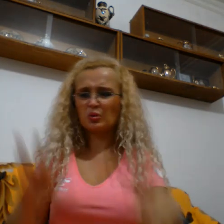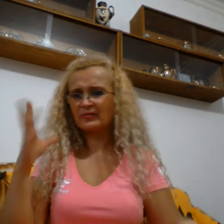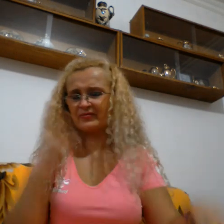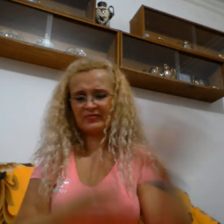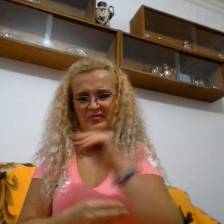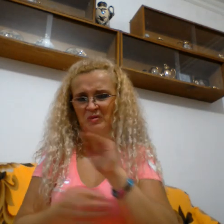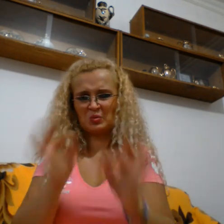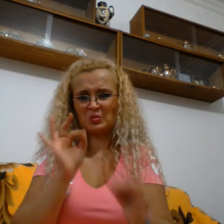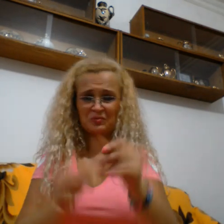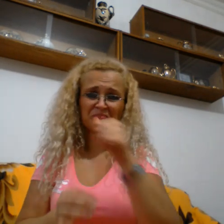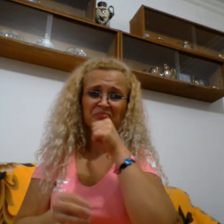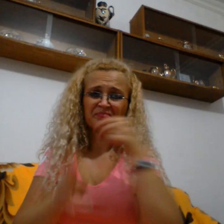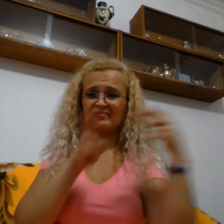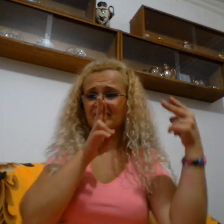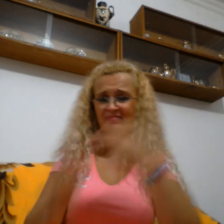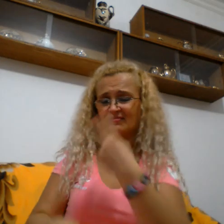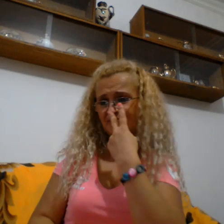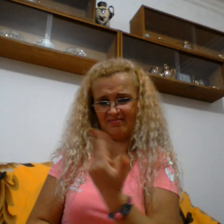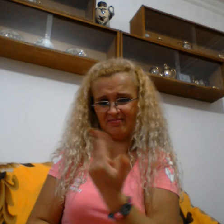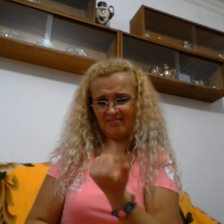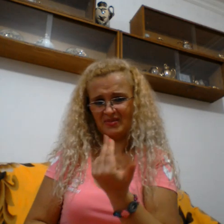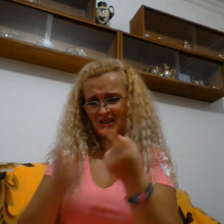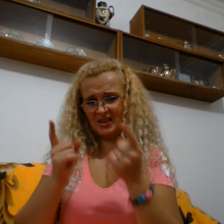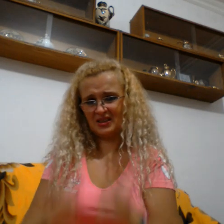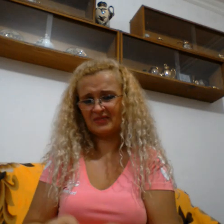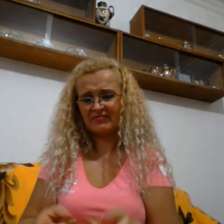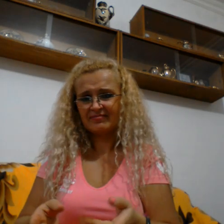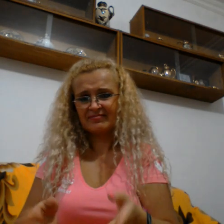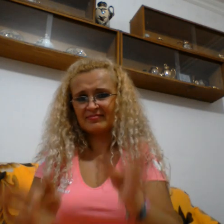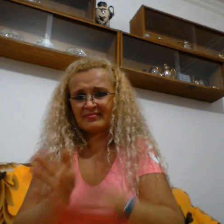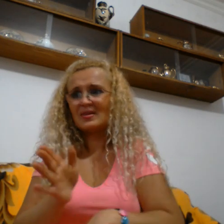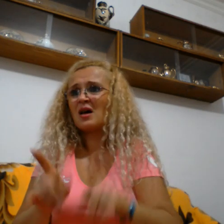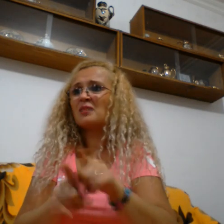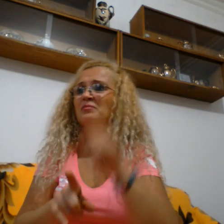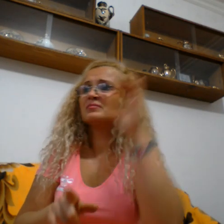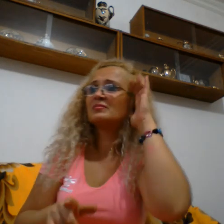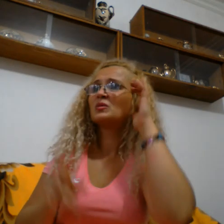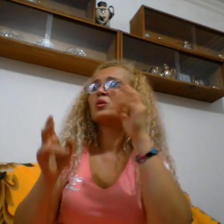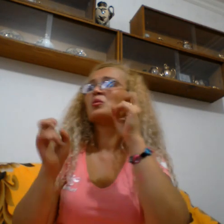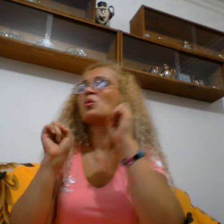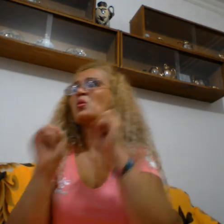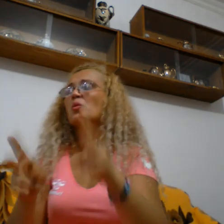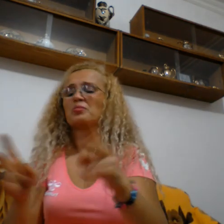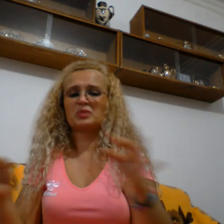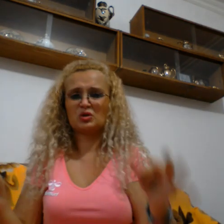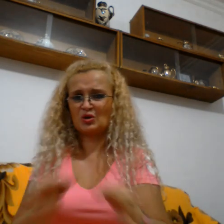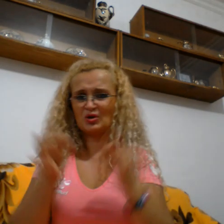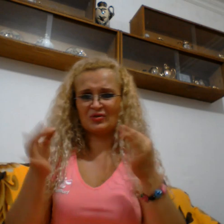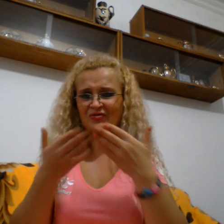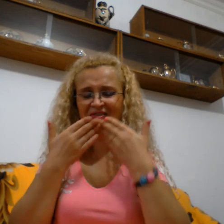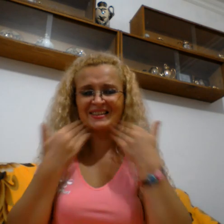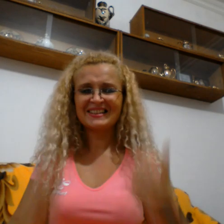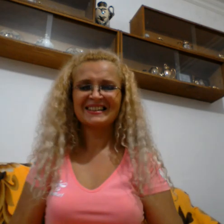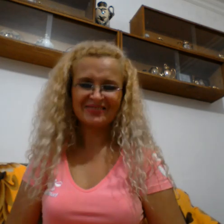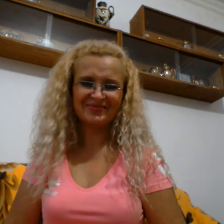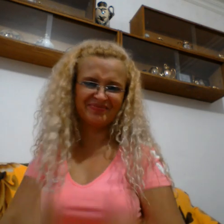as NASA is looking to bring the online audience into the world of human spaceflight as we've never done before, especially here at the Johnson Space Center in